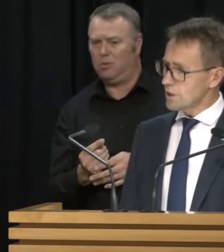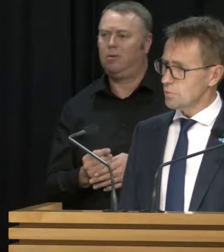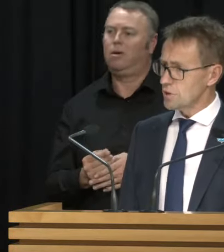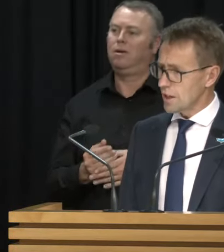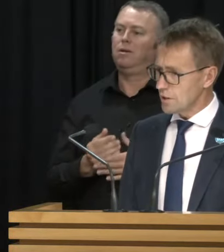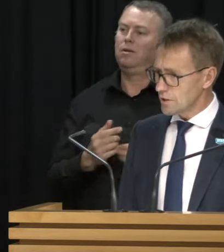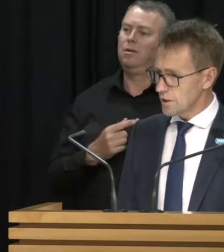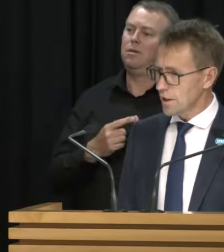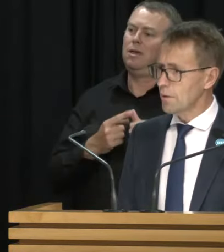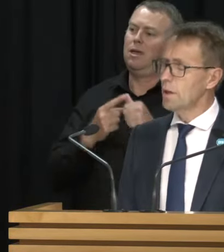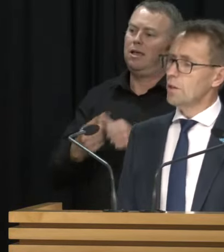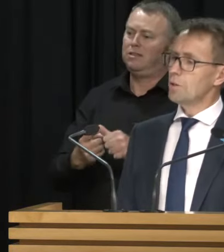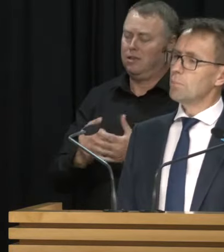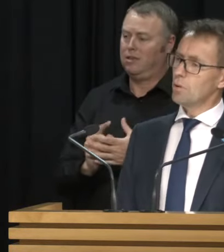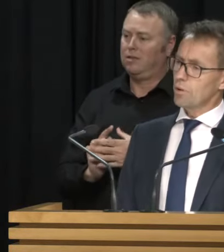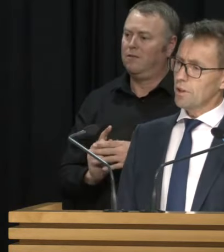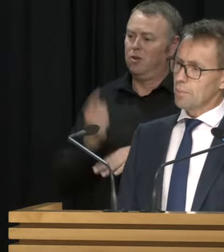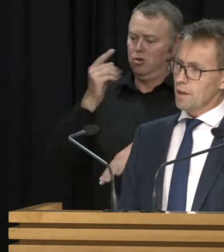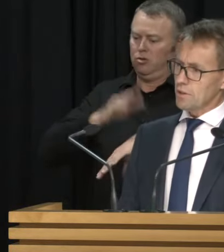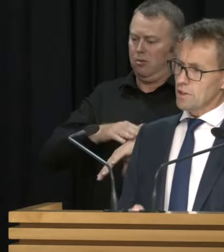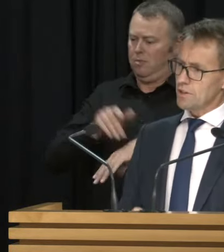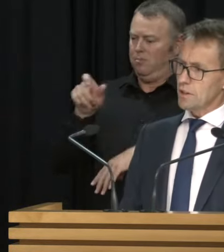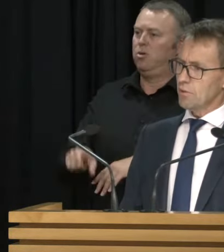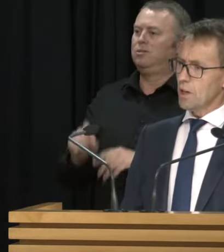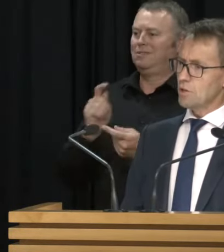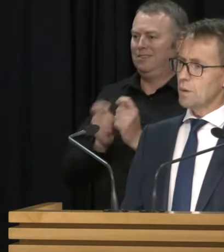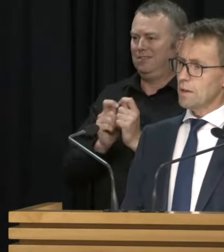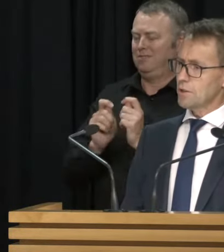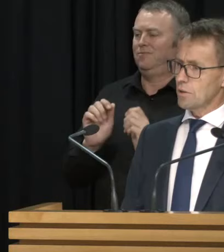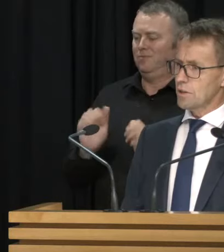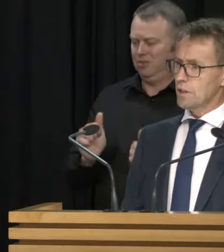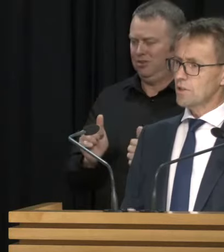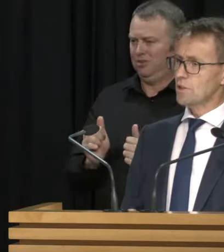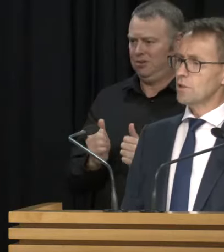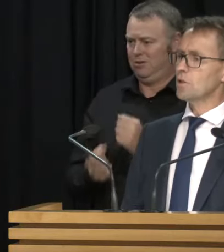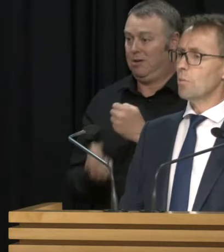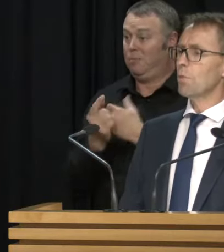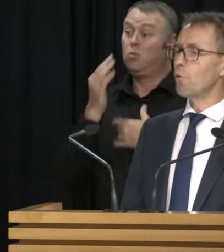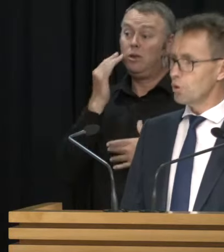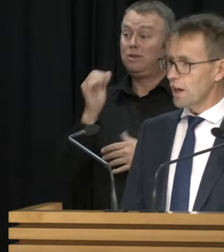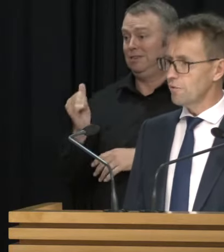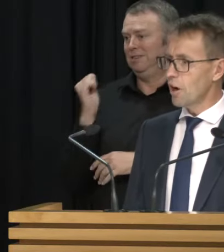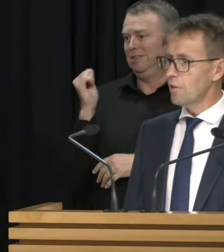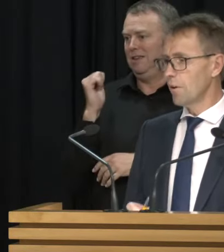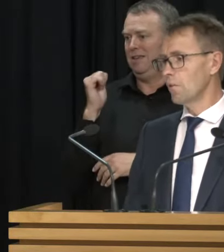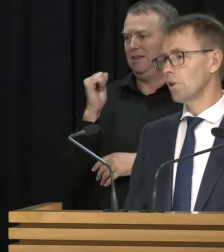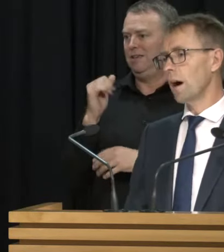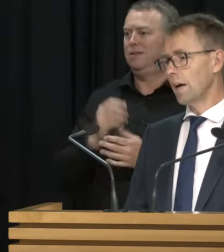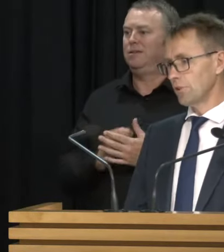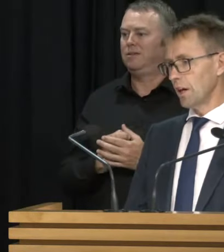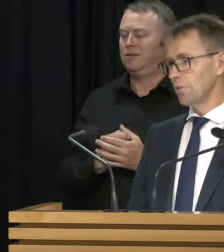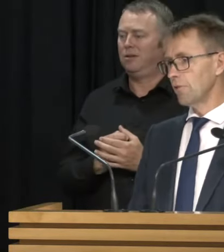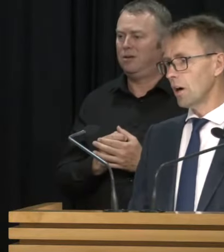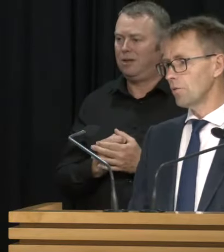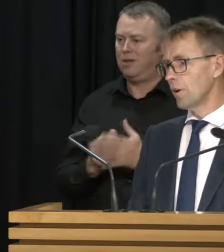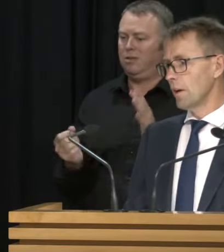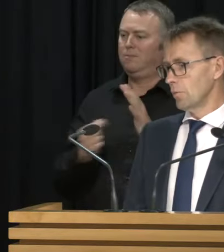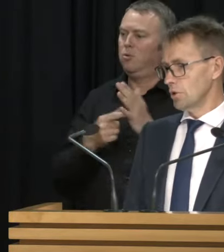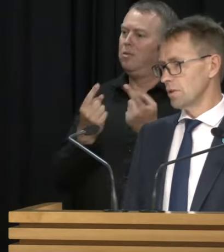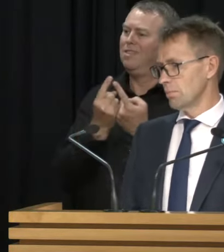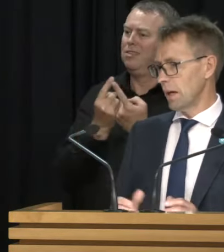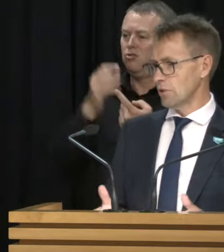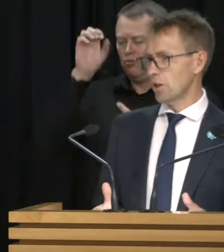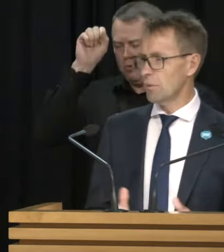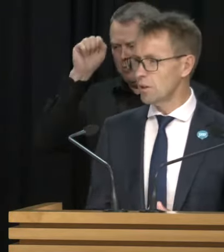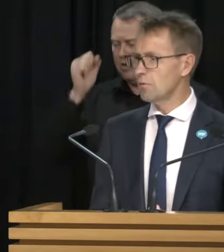had, and the test was done yesterday. The important thing about the testing of casual past contacts is that it's not before day 5, so after day 5,